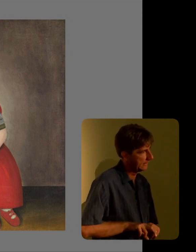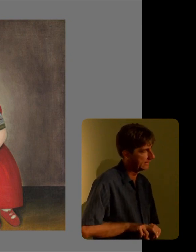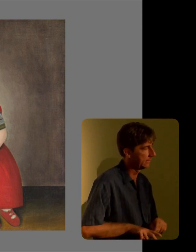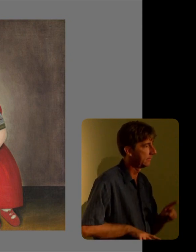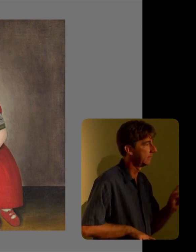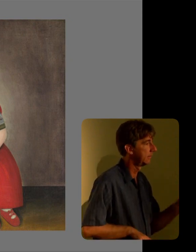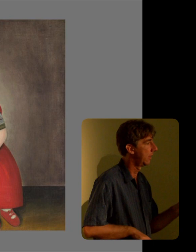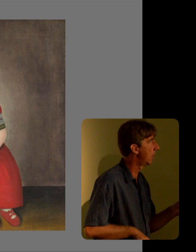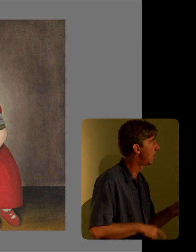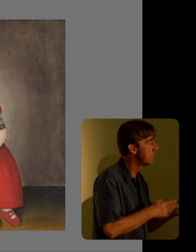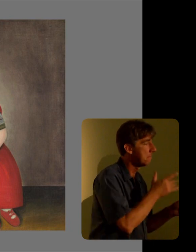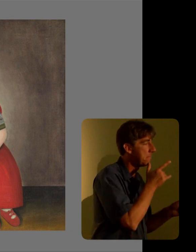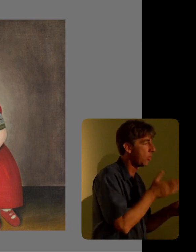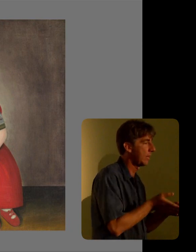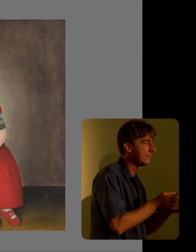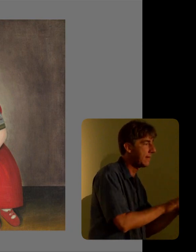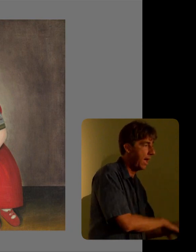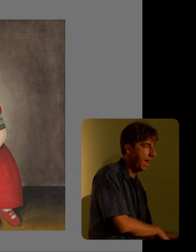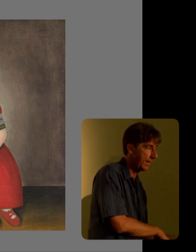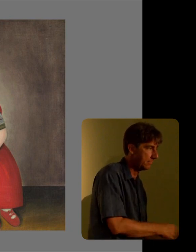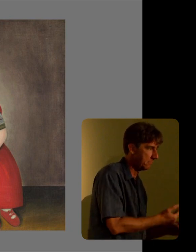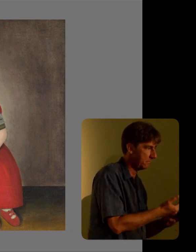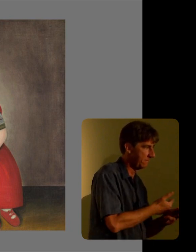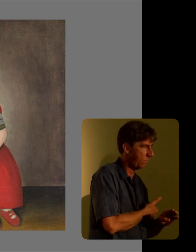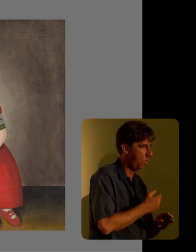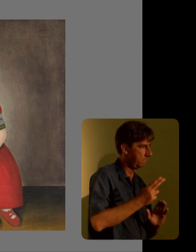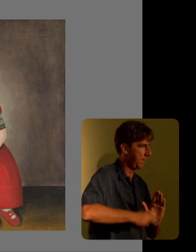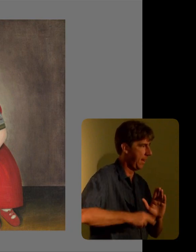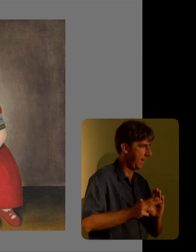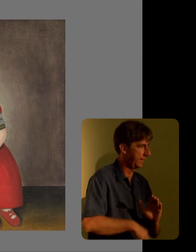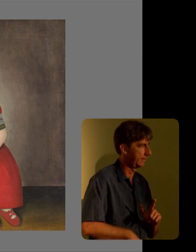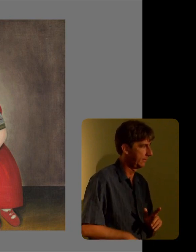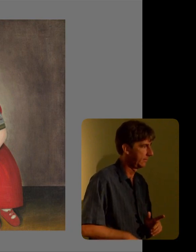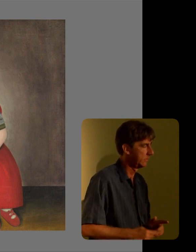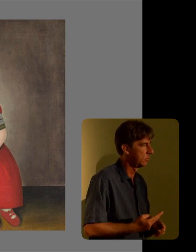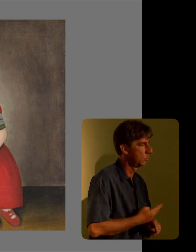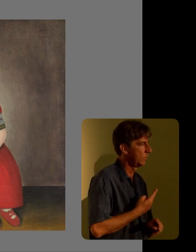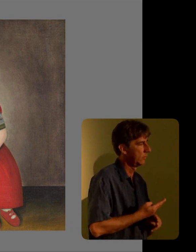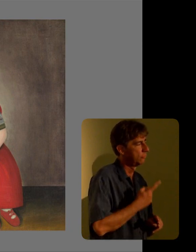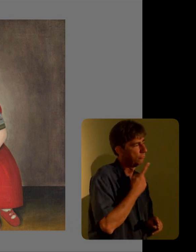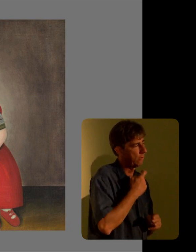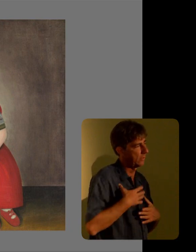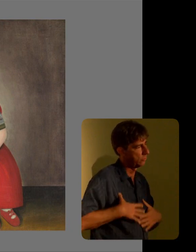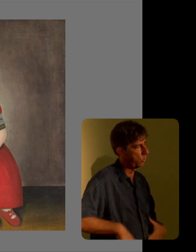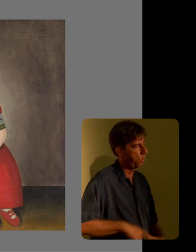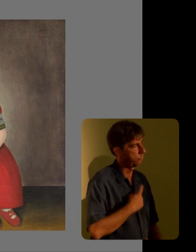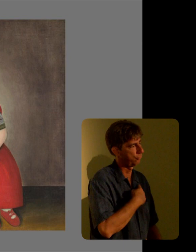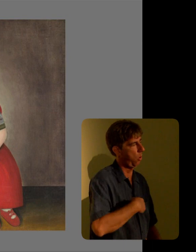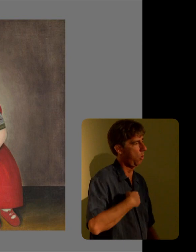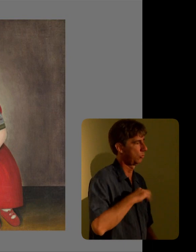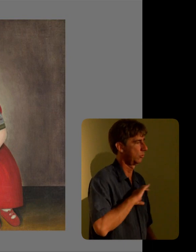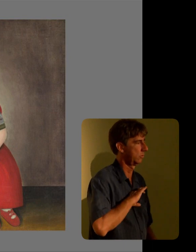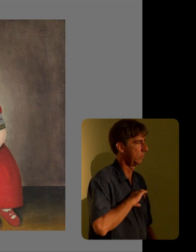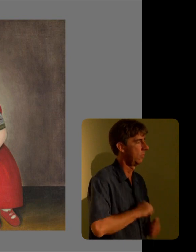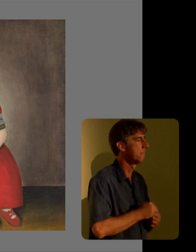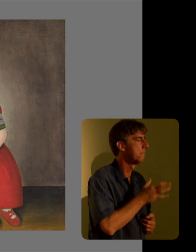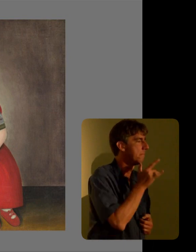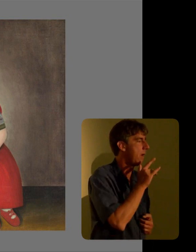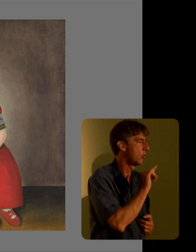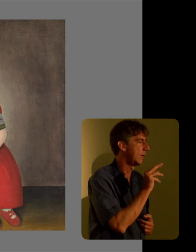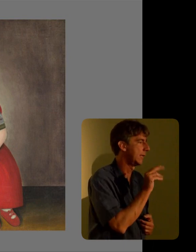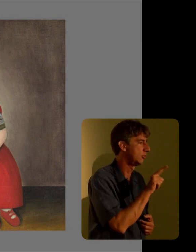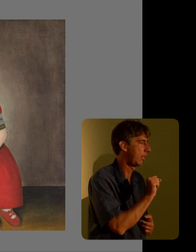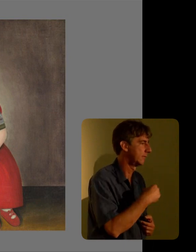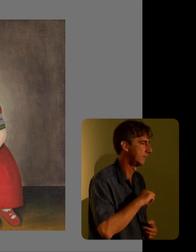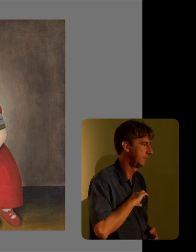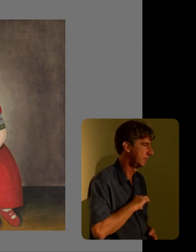was painted. This was her only child. And she wears a red stone brooch with her mother's initials, sits in a very